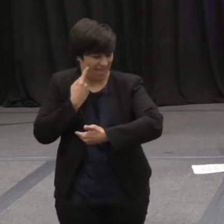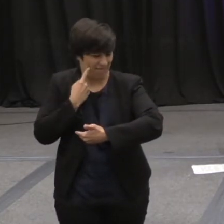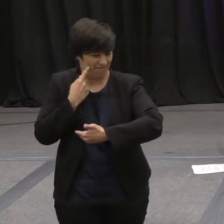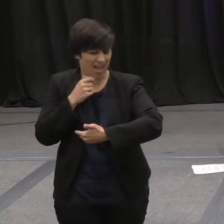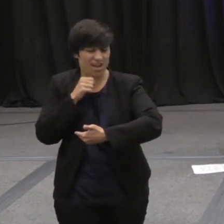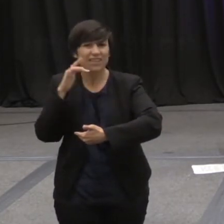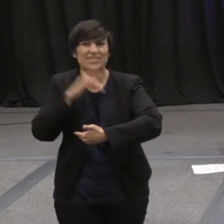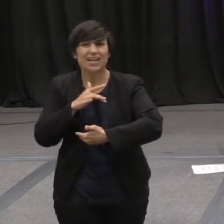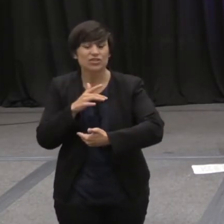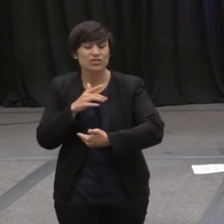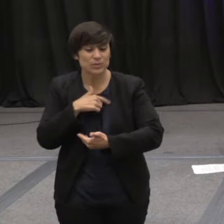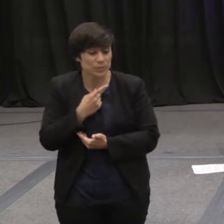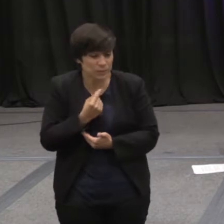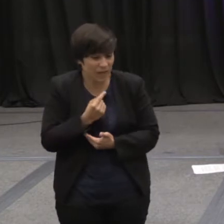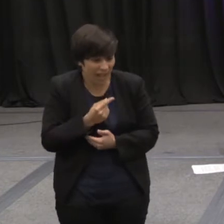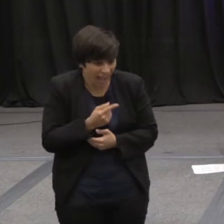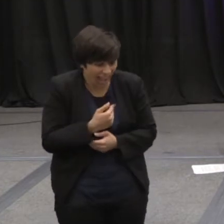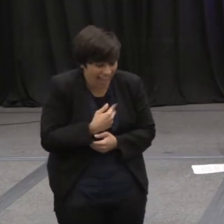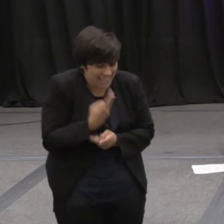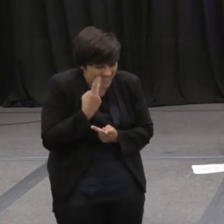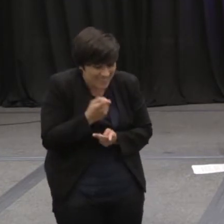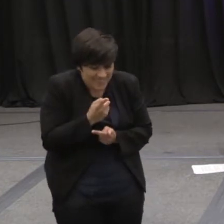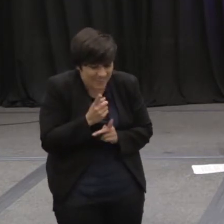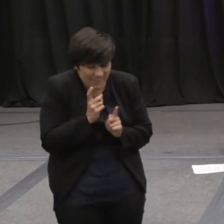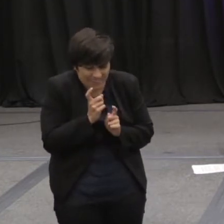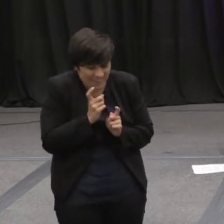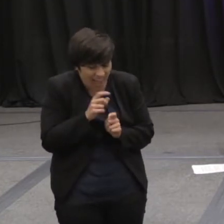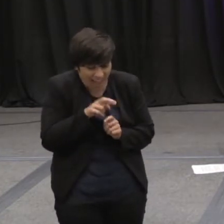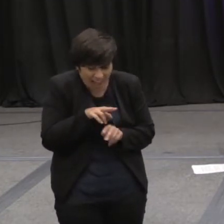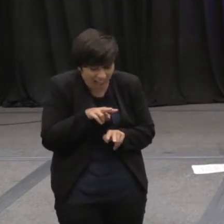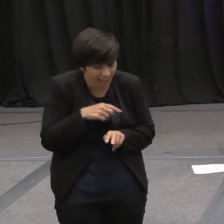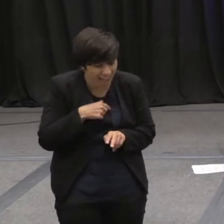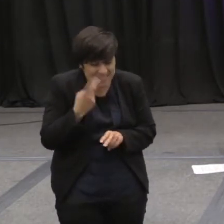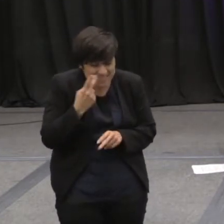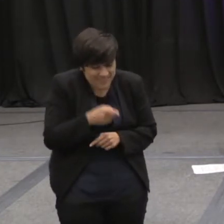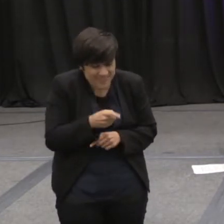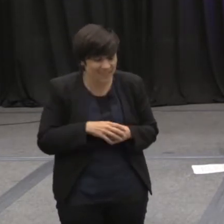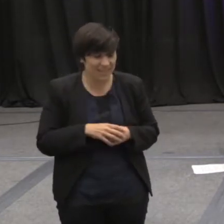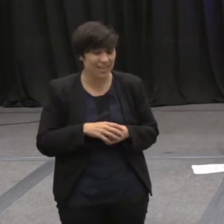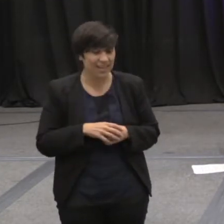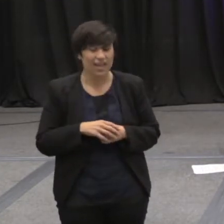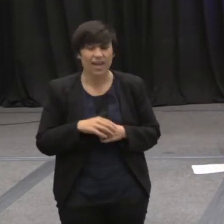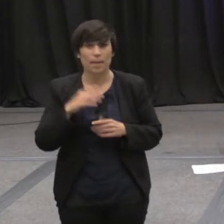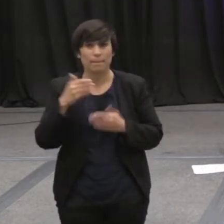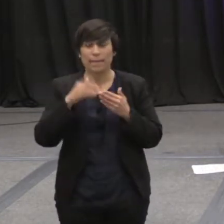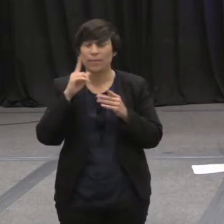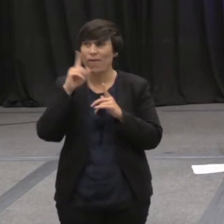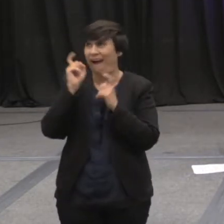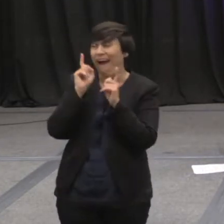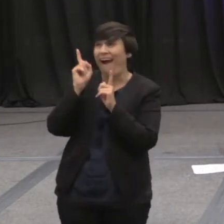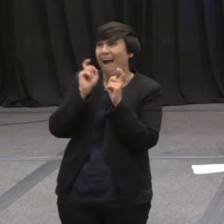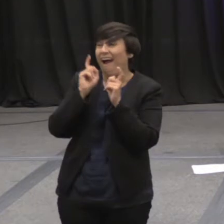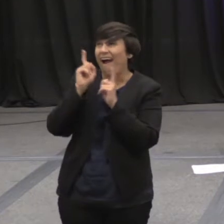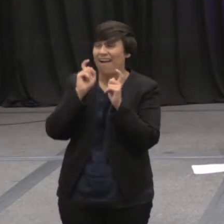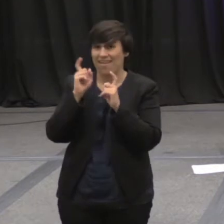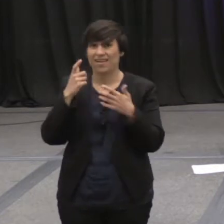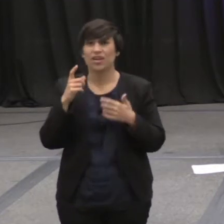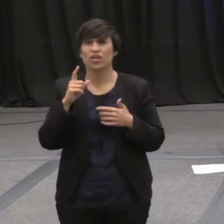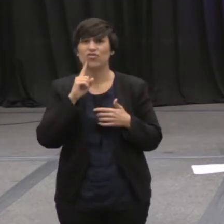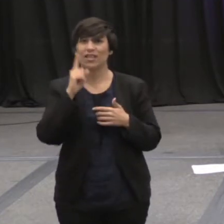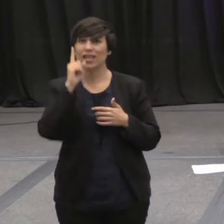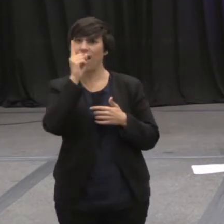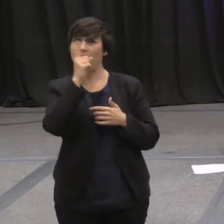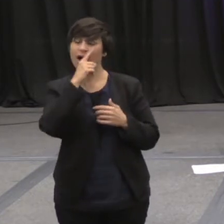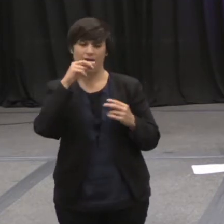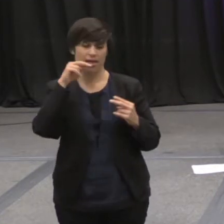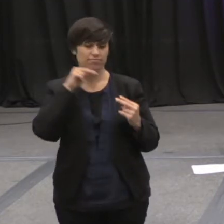saying, I see you, you're the best baby. And they'll start. And they get it. So the eye gazing